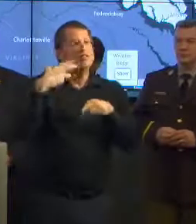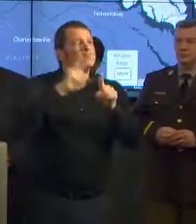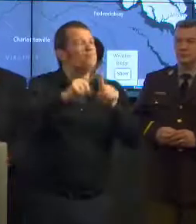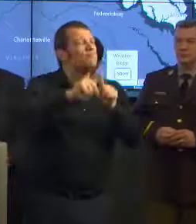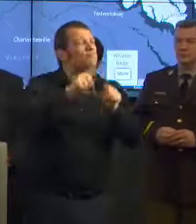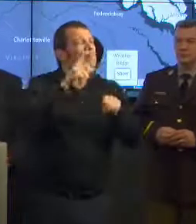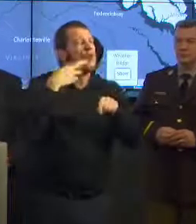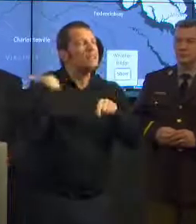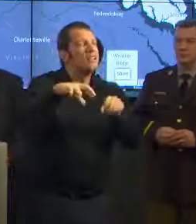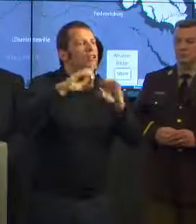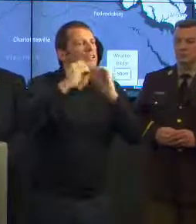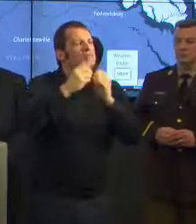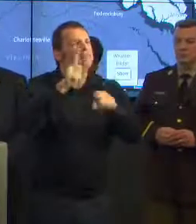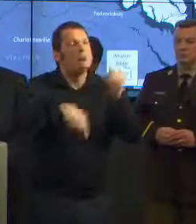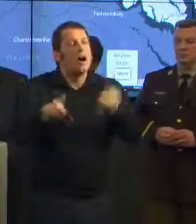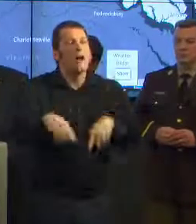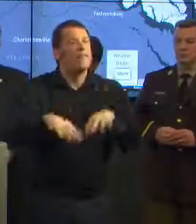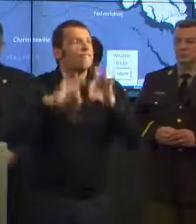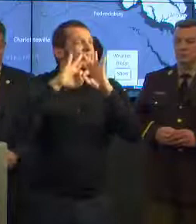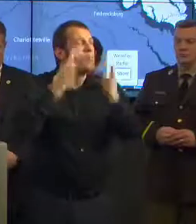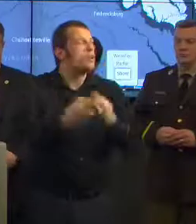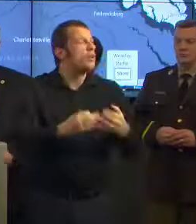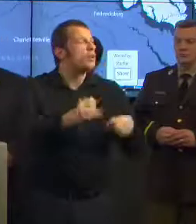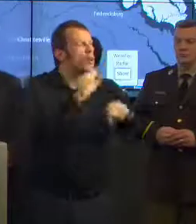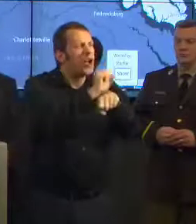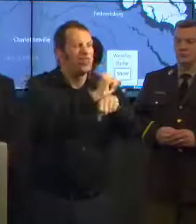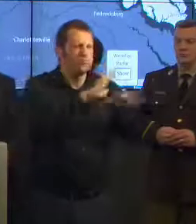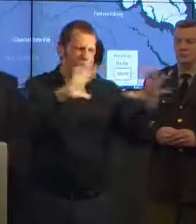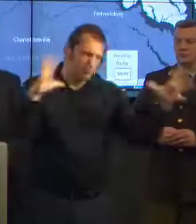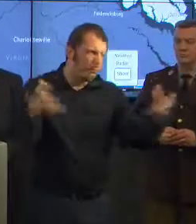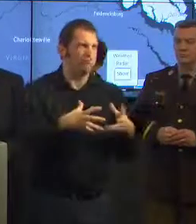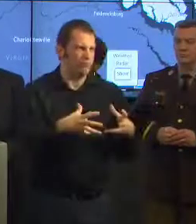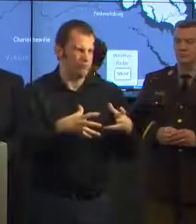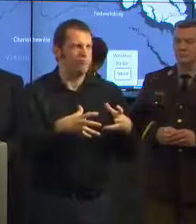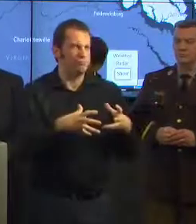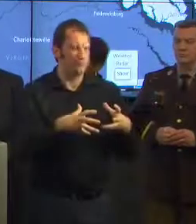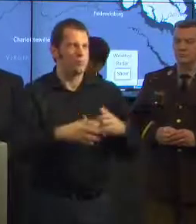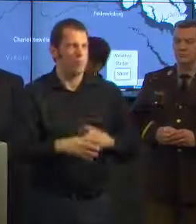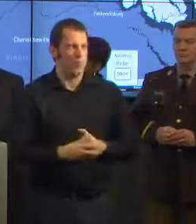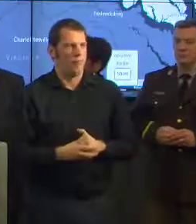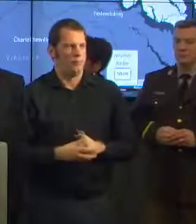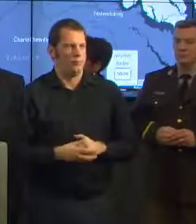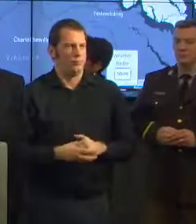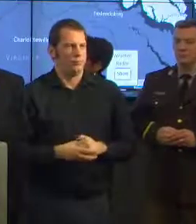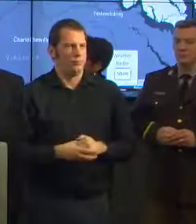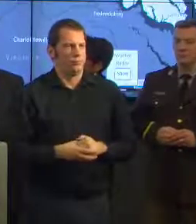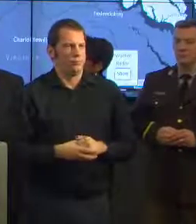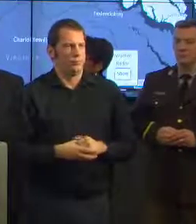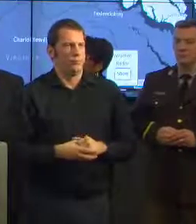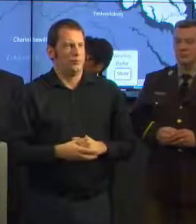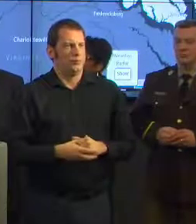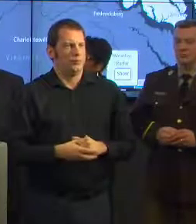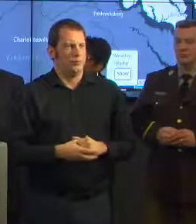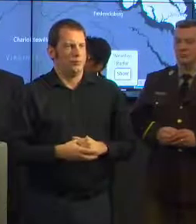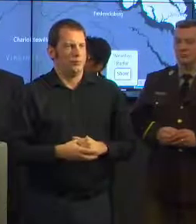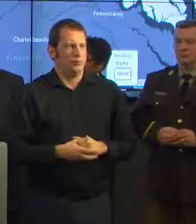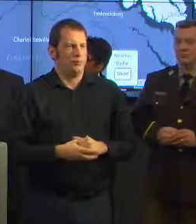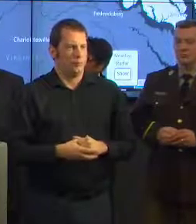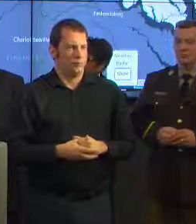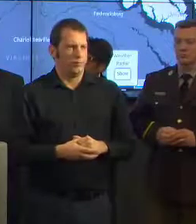families working together to finally begin to turn the tide in this difficult